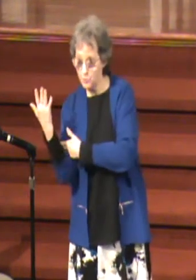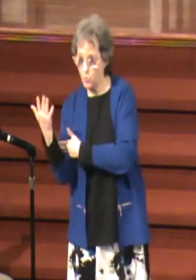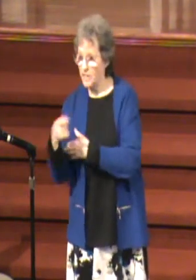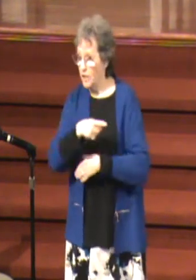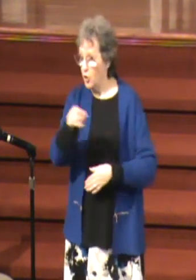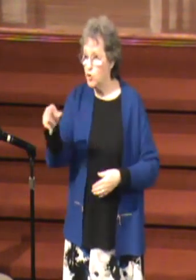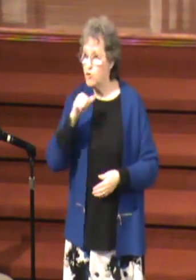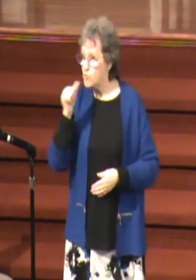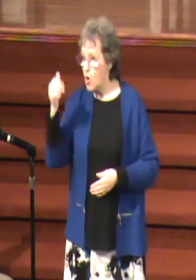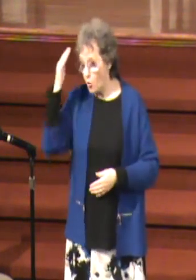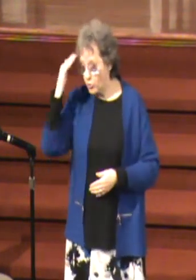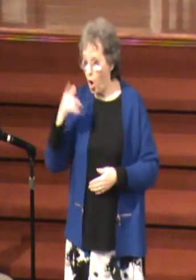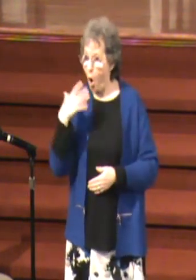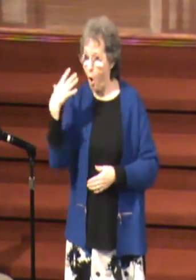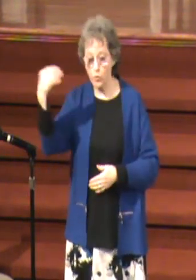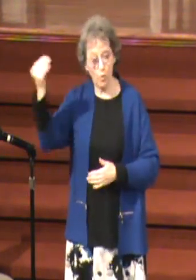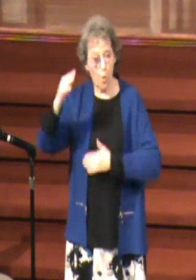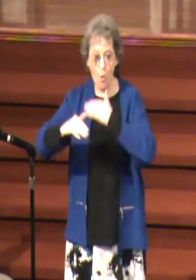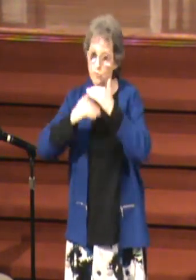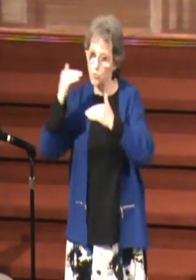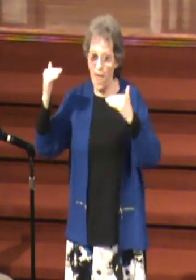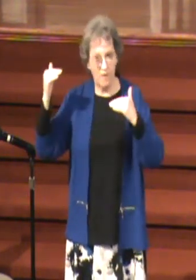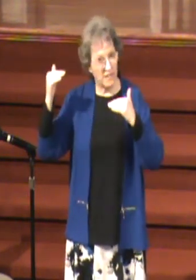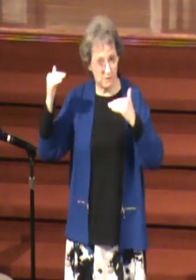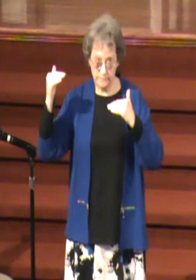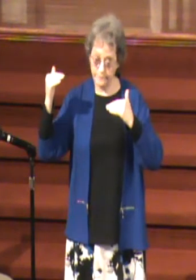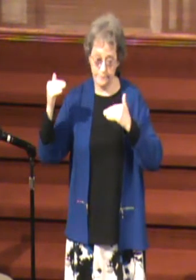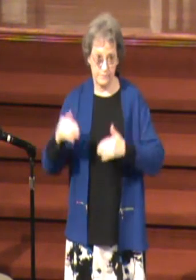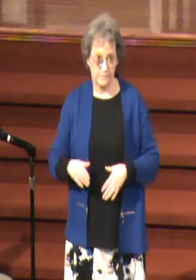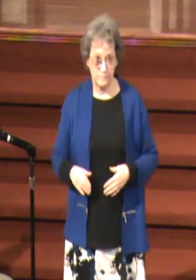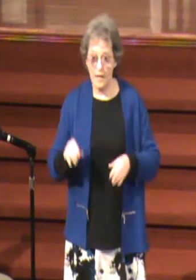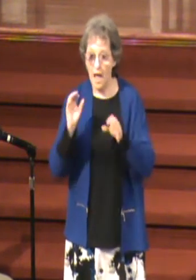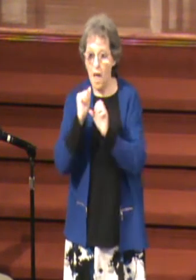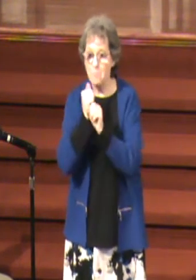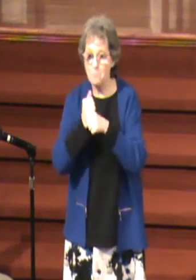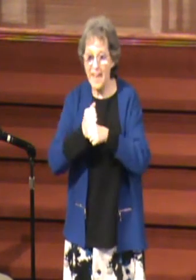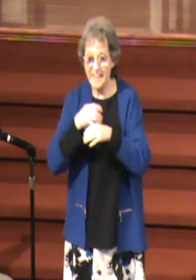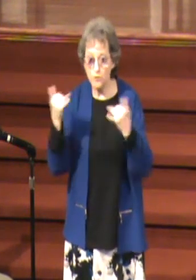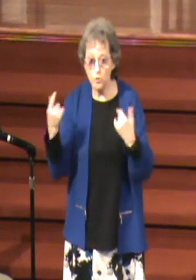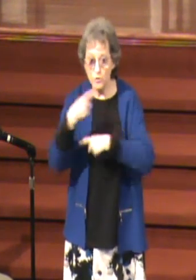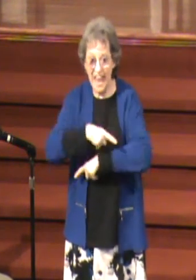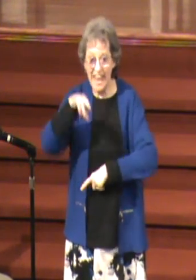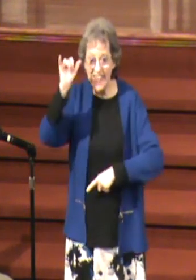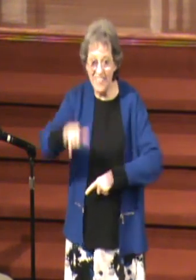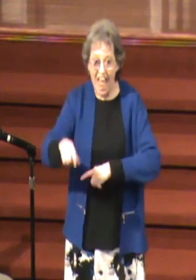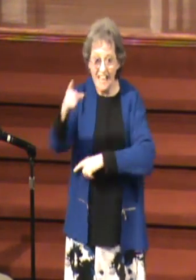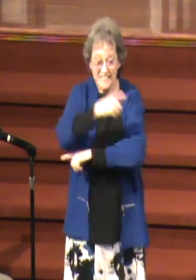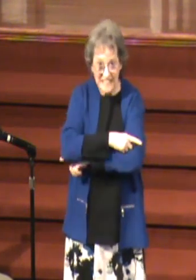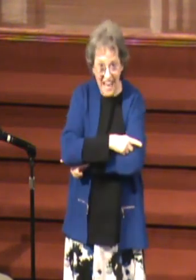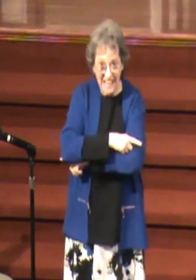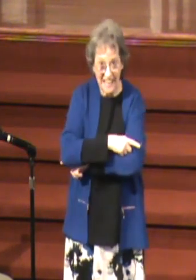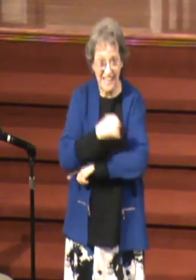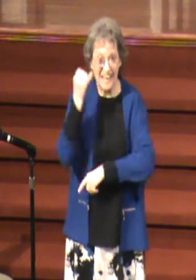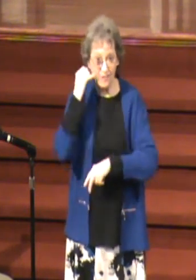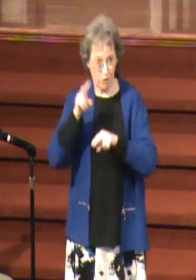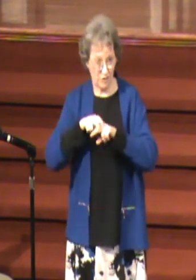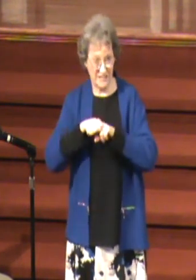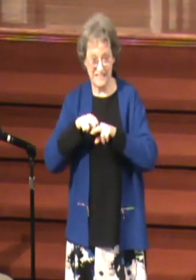sure you're going to heaven, why not make today that day? If you're sitting here and you're thinking to